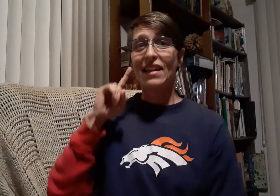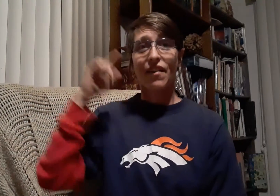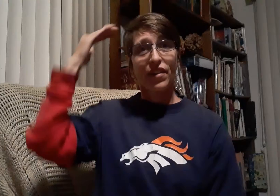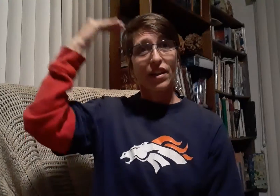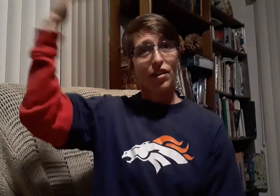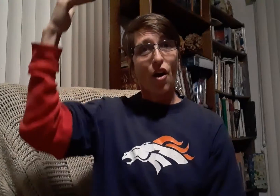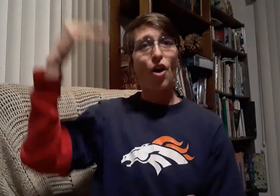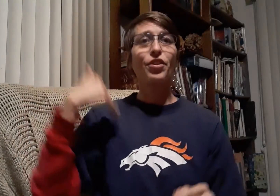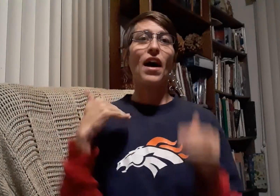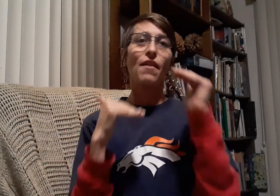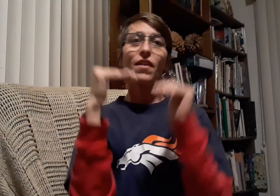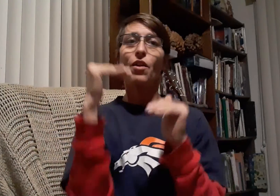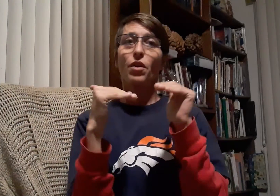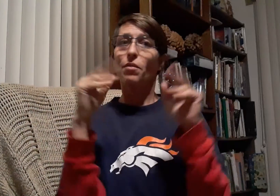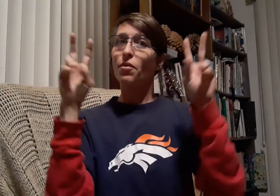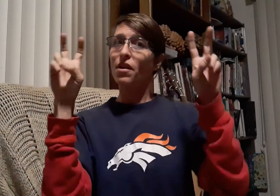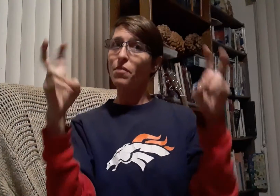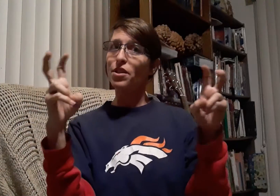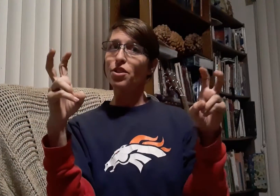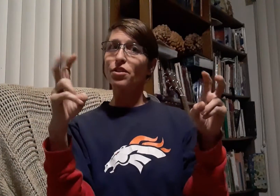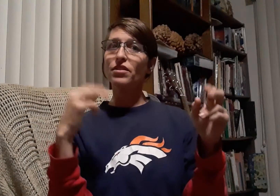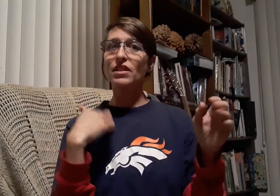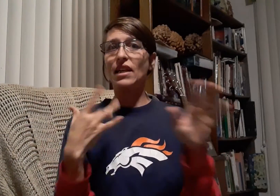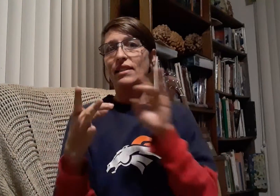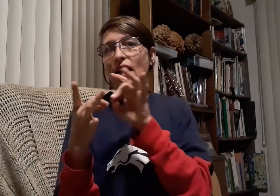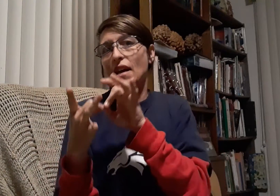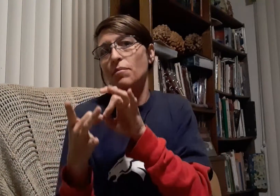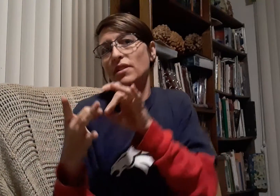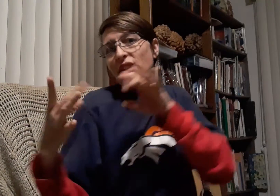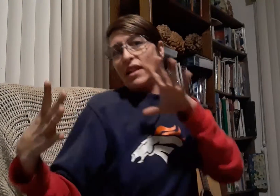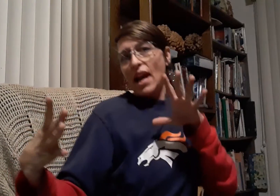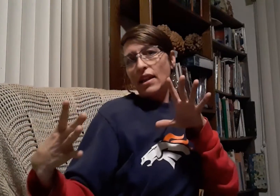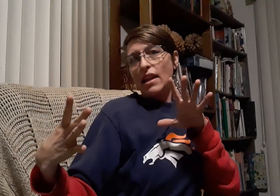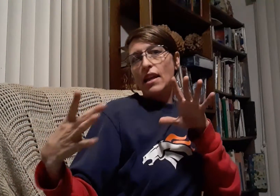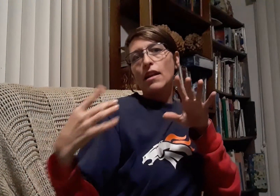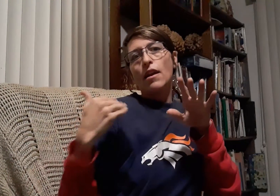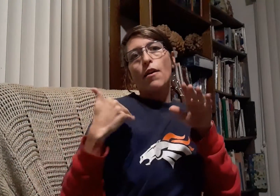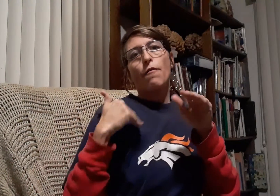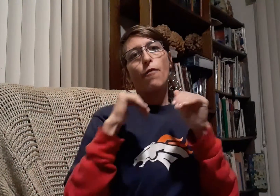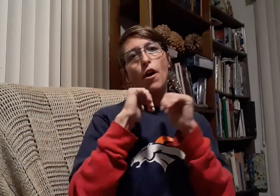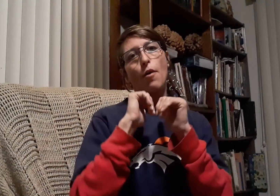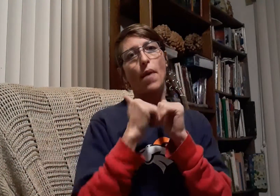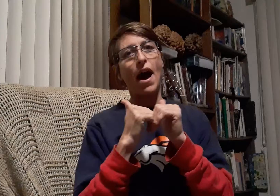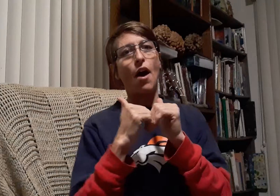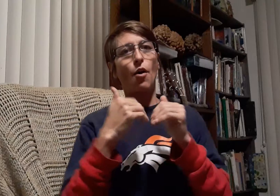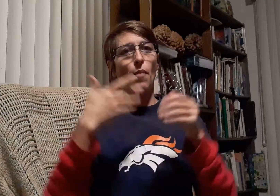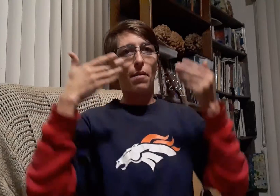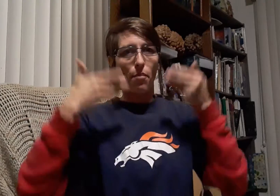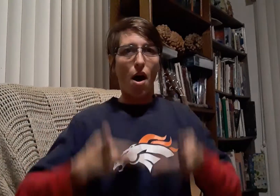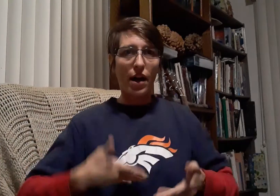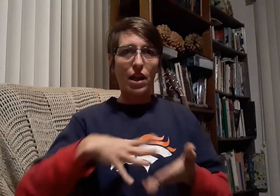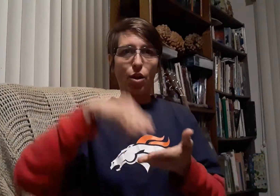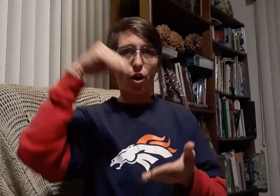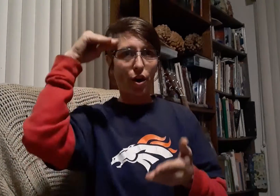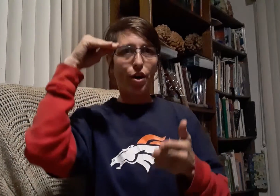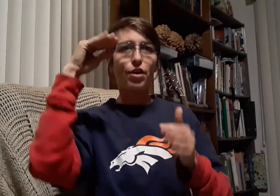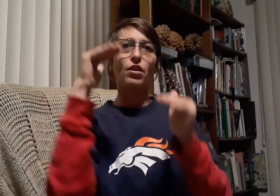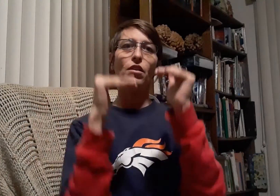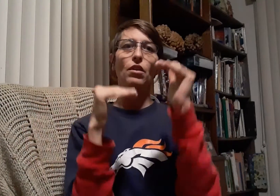deafened adult, I have equilibrium issues because I am disconnected from how my body learned